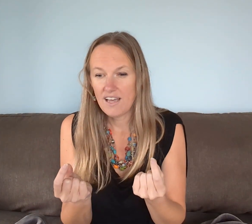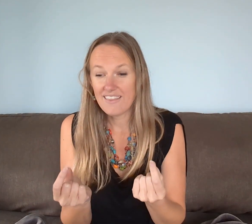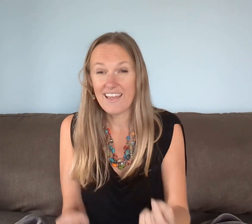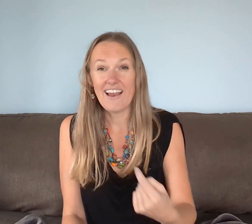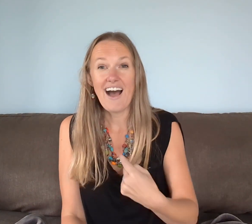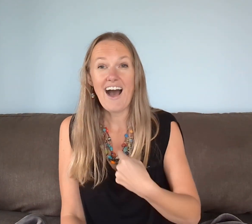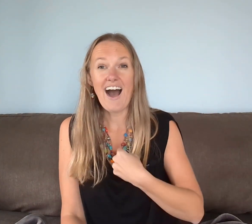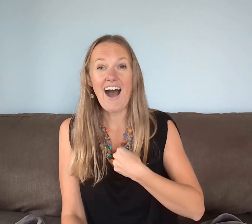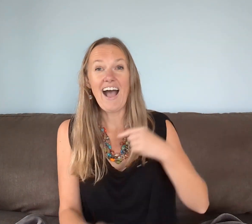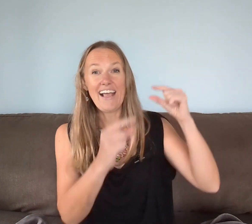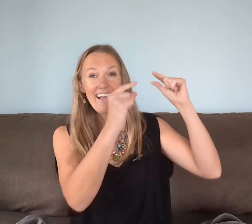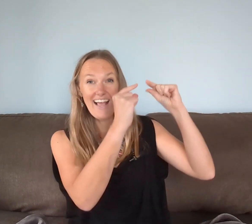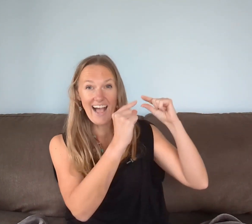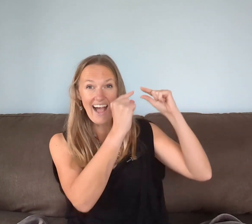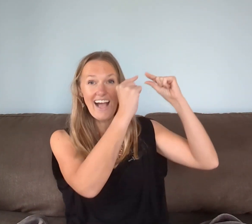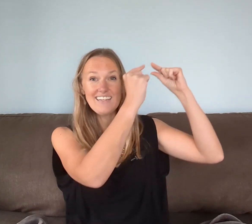and then I cast